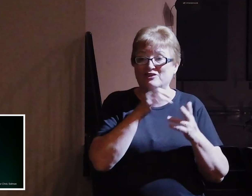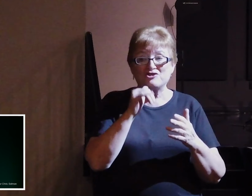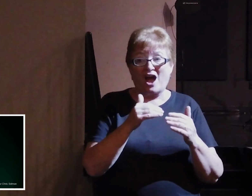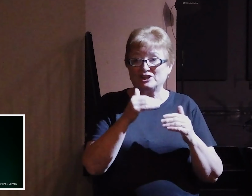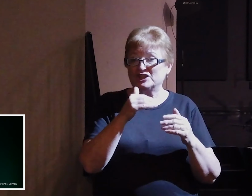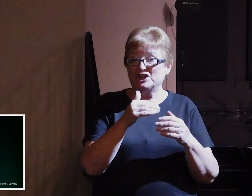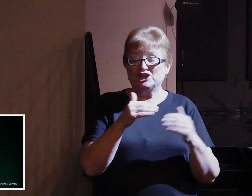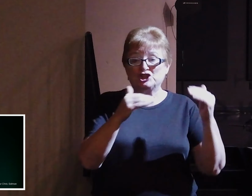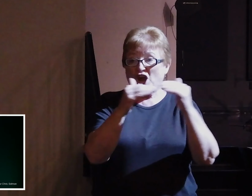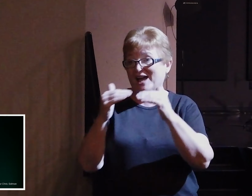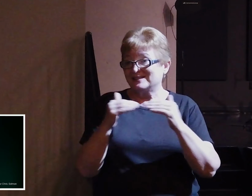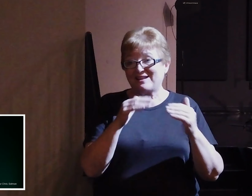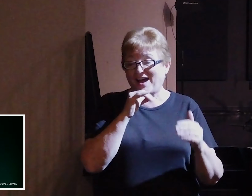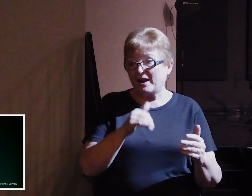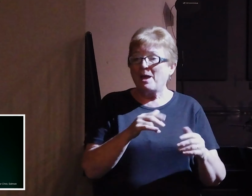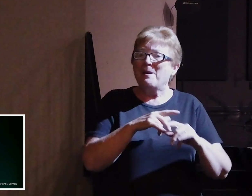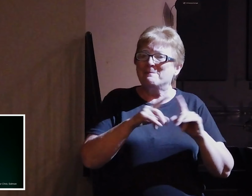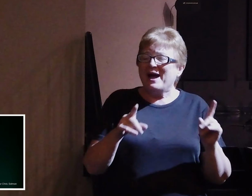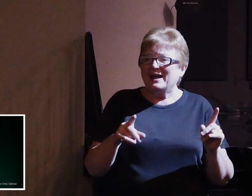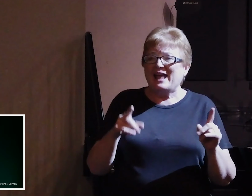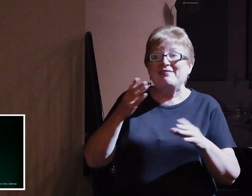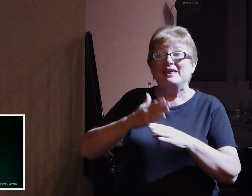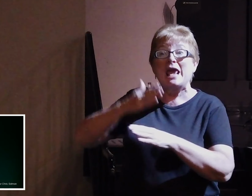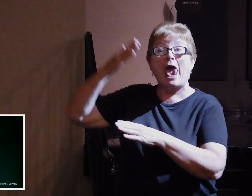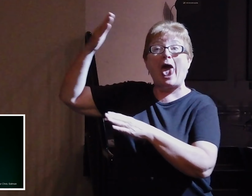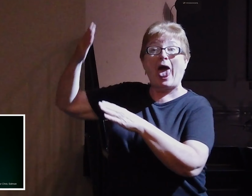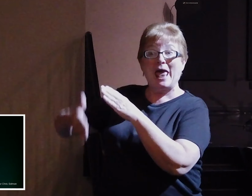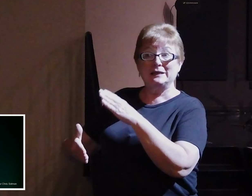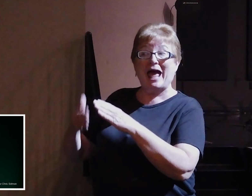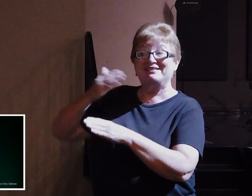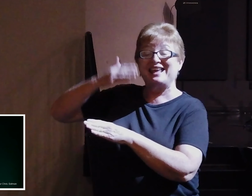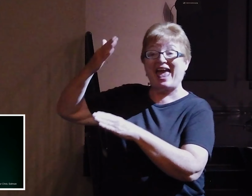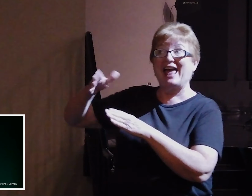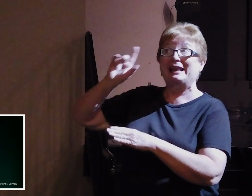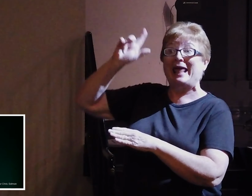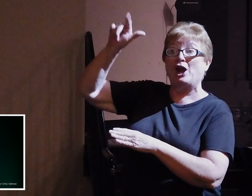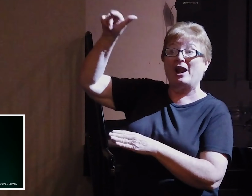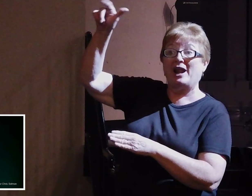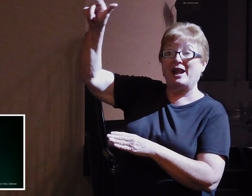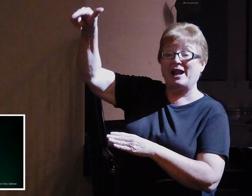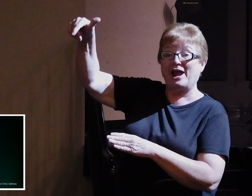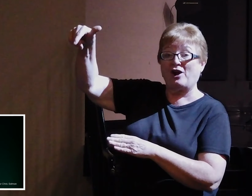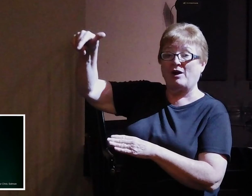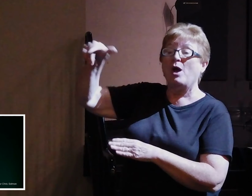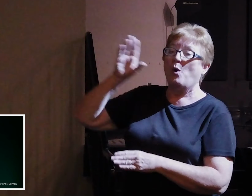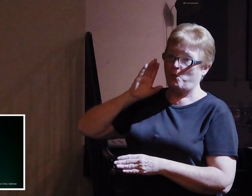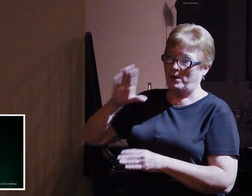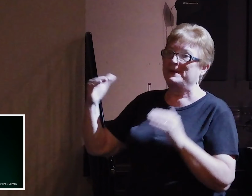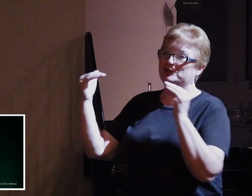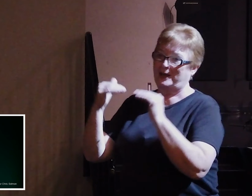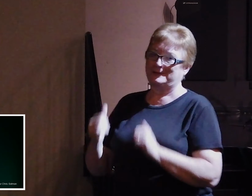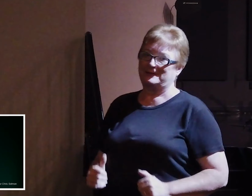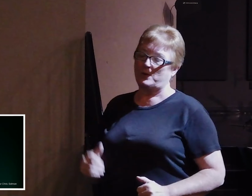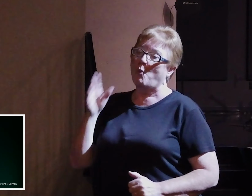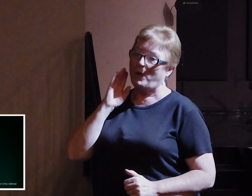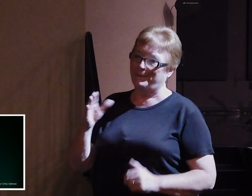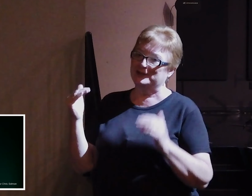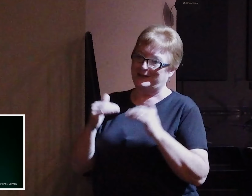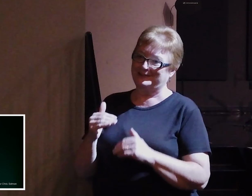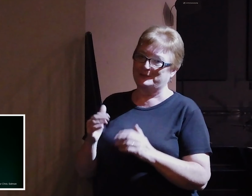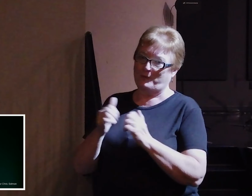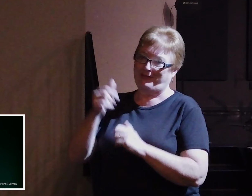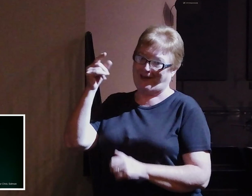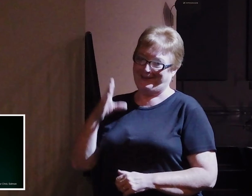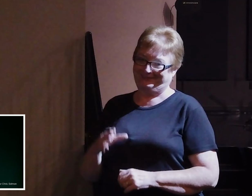centuries, but at the end, 100% there will be justice. And we can praise God